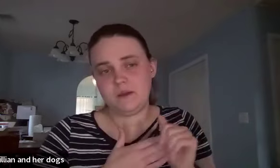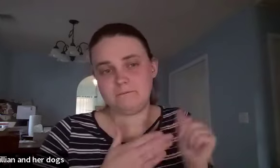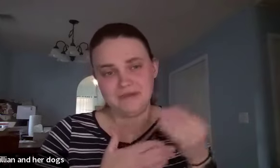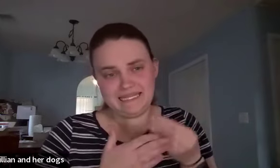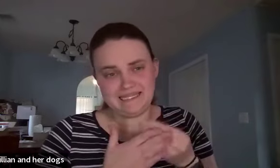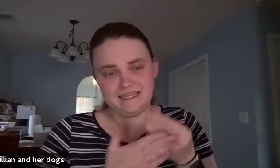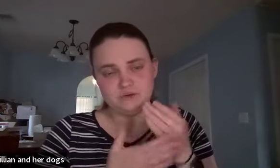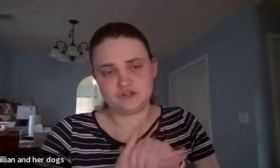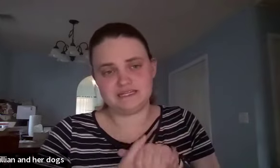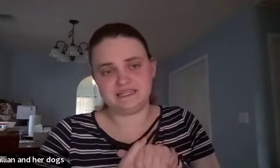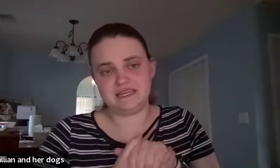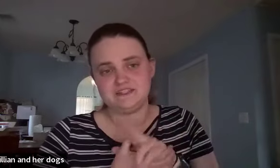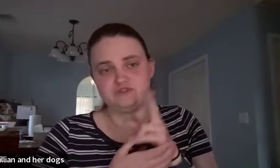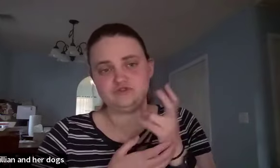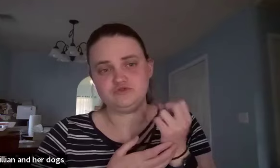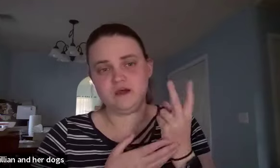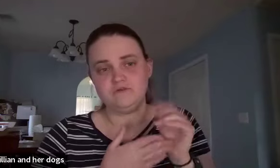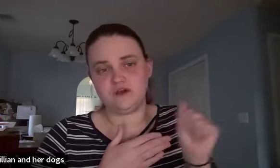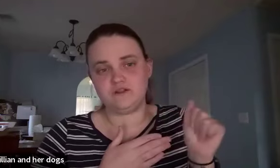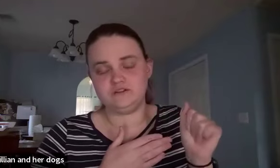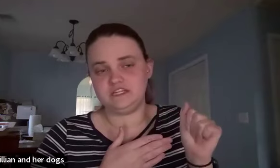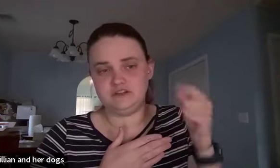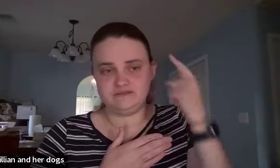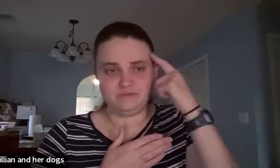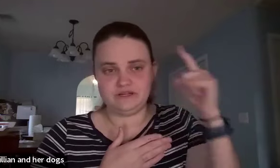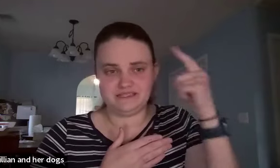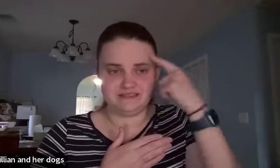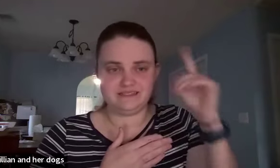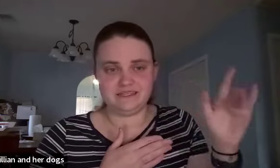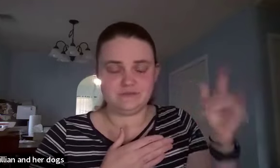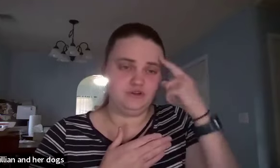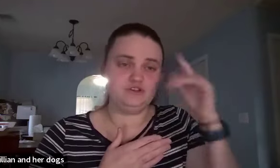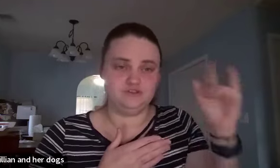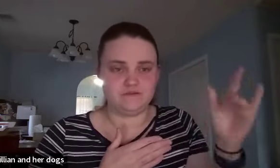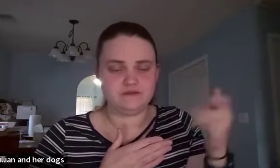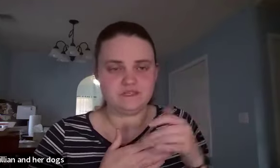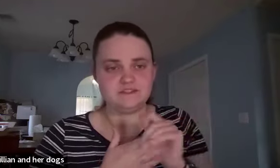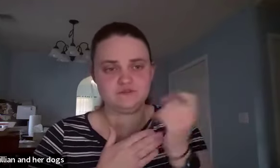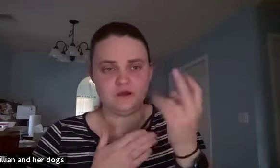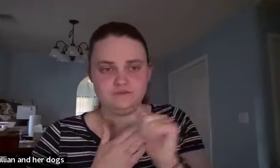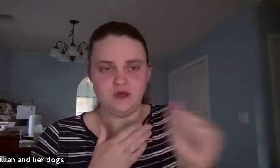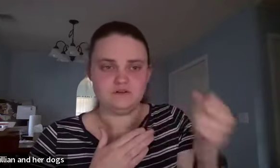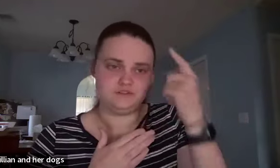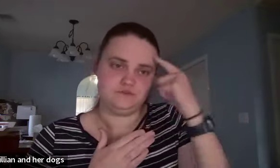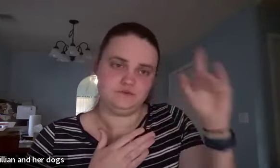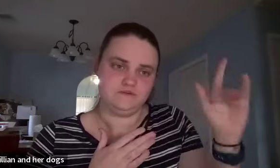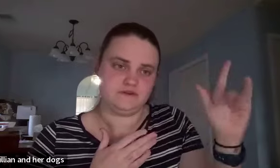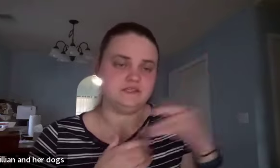about money and you were trying to say it's $12 and you didn't want to sign cents, I mean, you could do 25 cents, $12, 25